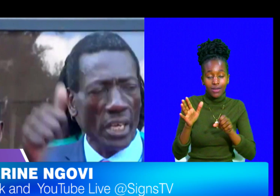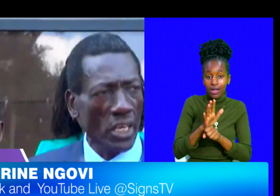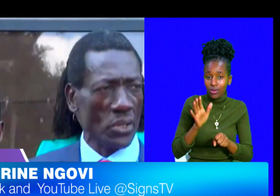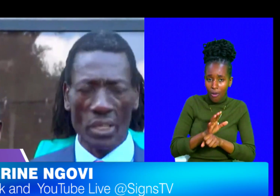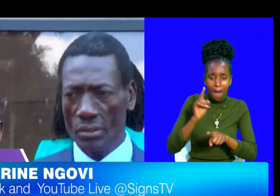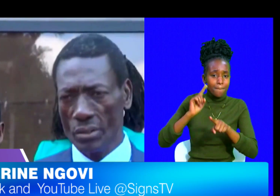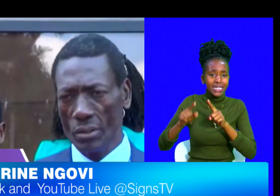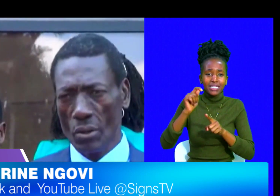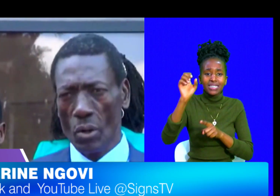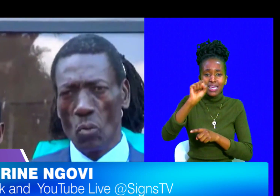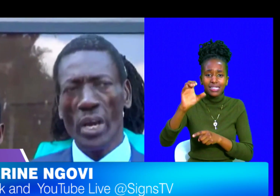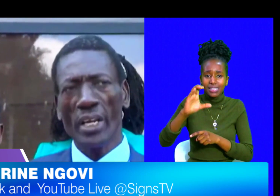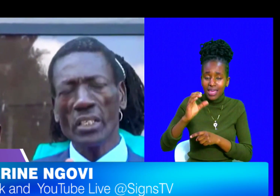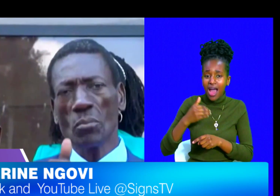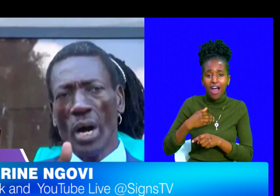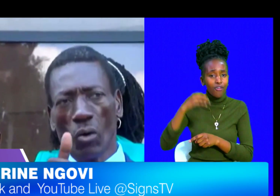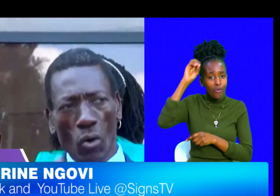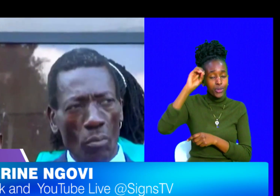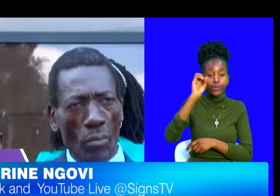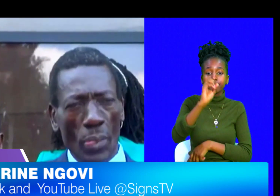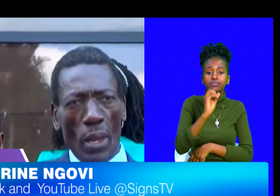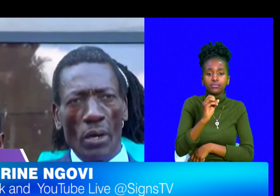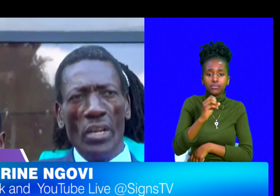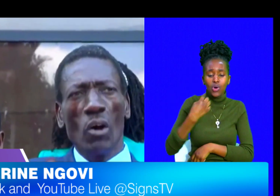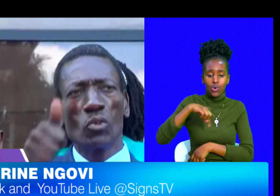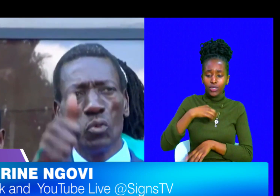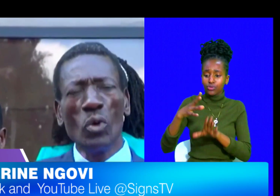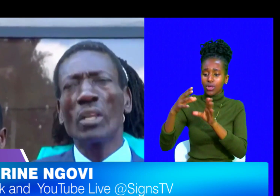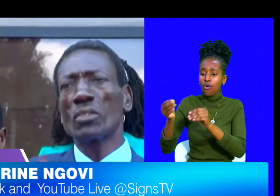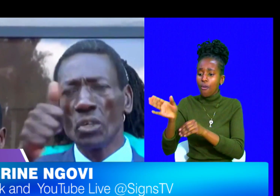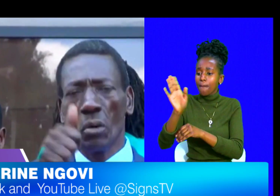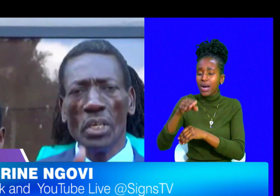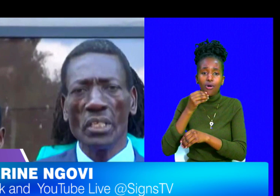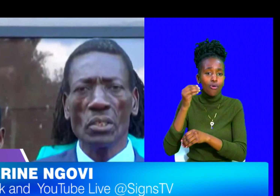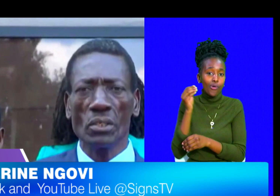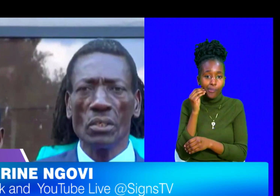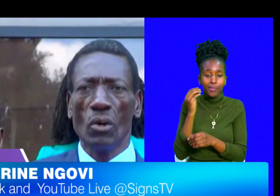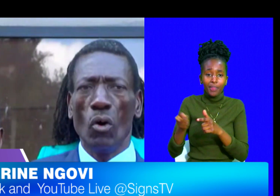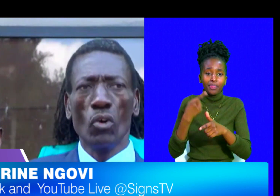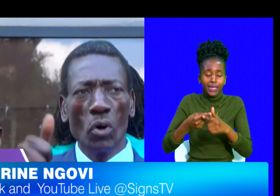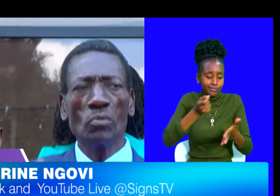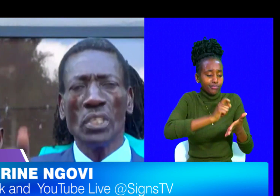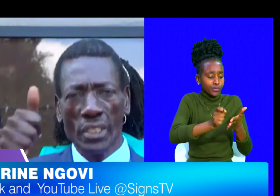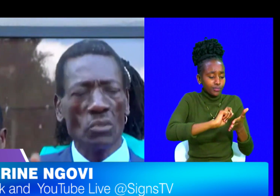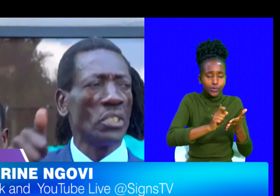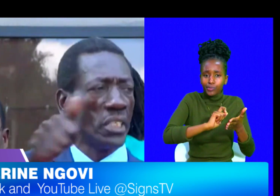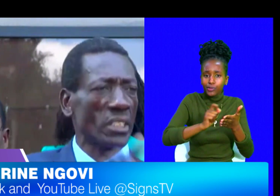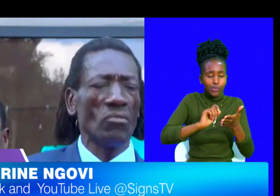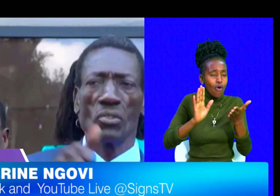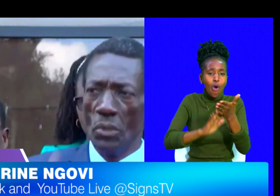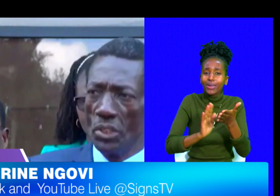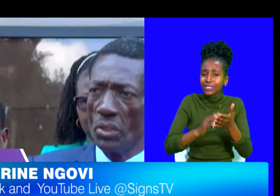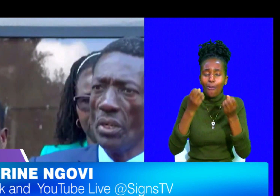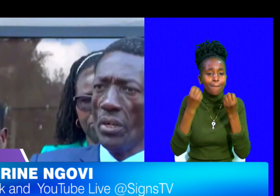brought in anything, we are getting back home now to do a lot of recommendations on what we discussed with Teacher